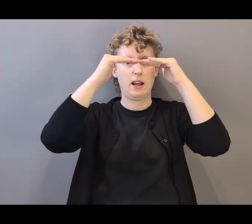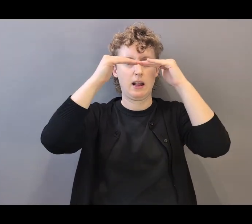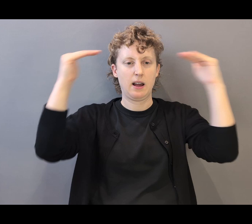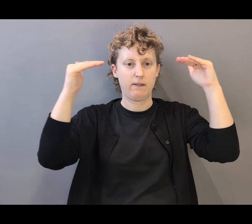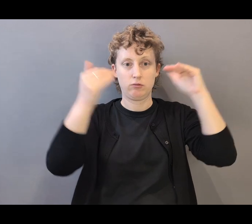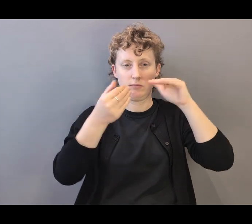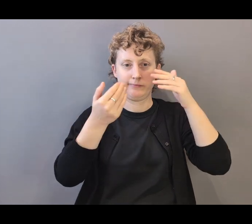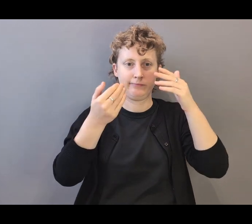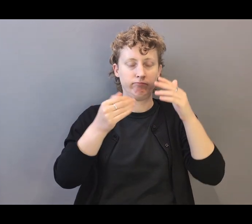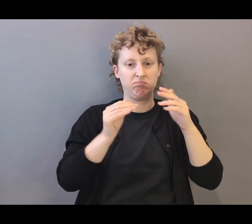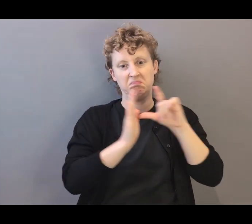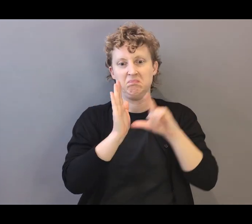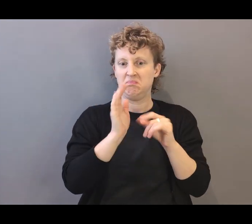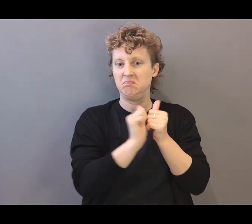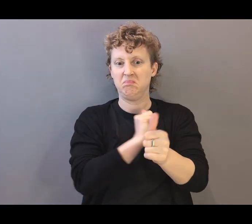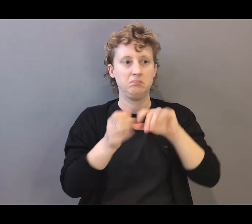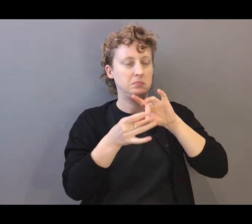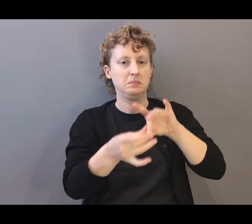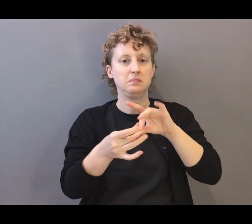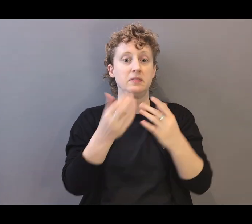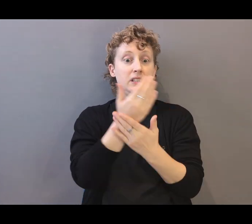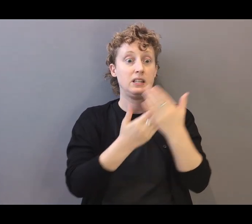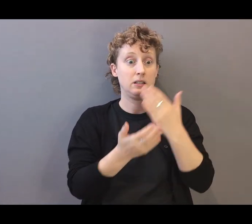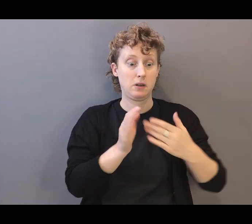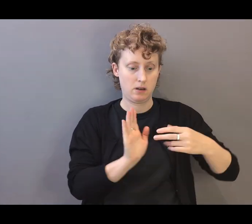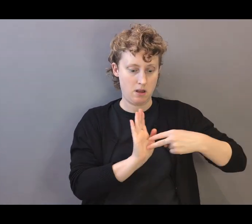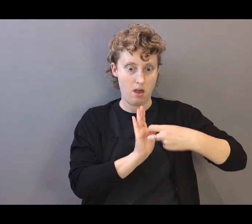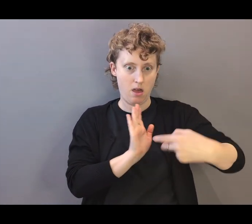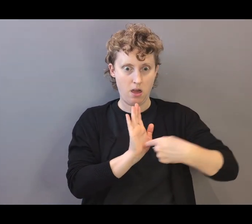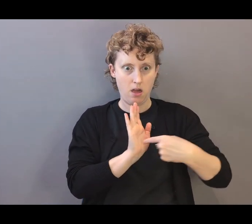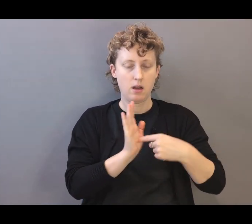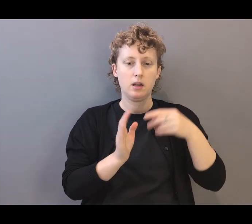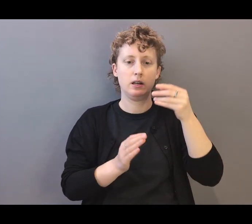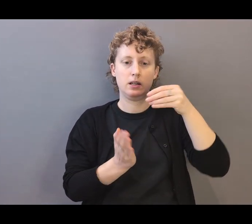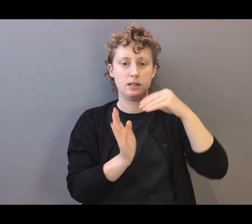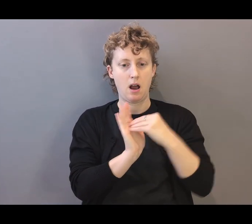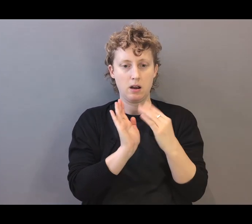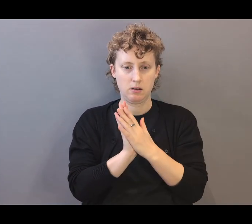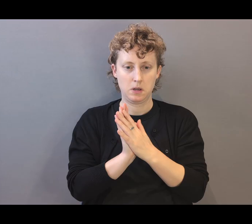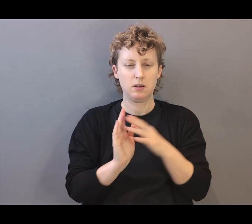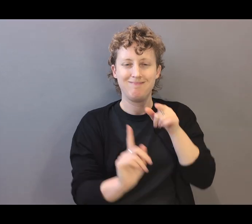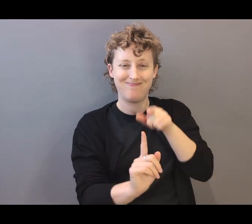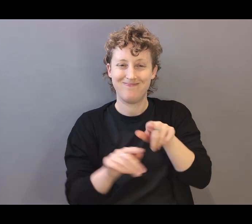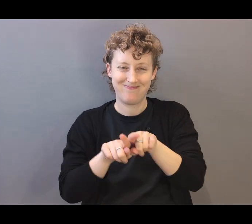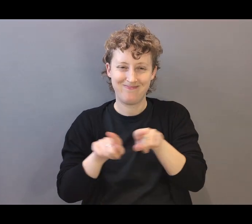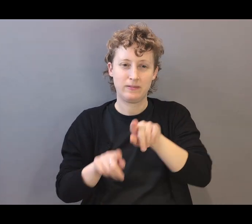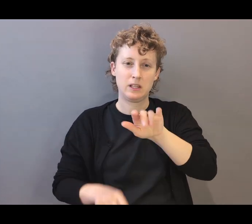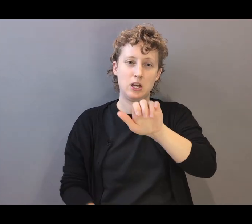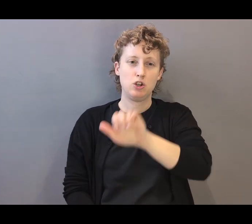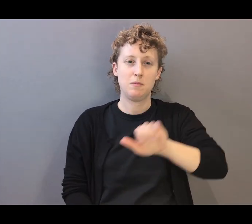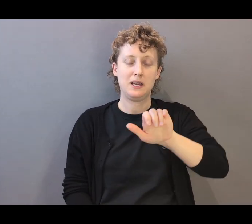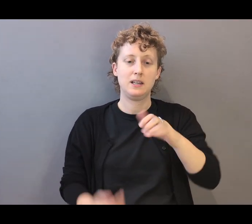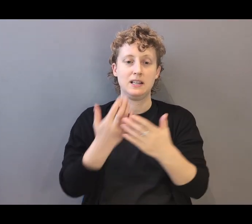I'm talking about the European Disability Card or the Accessible EU Center. The thing is that we only had actions up